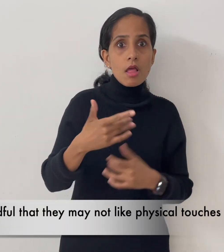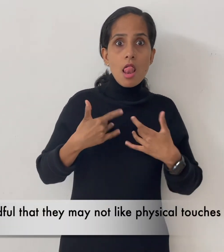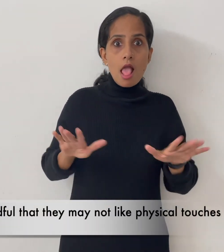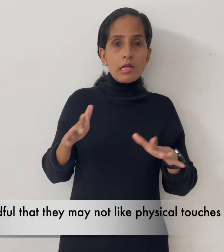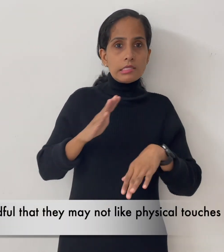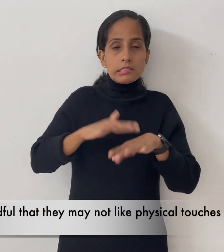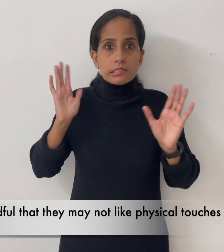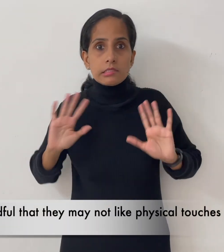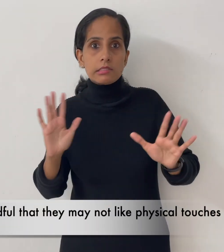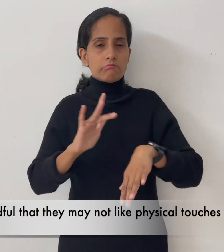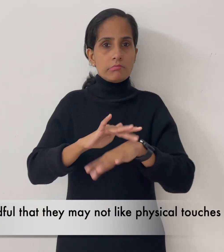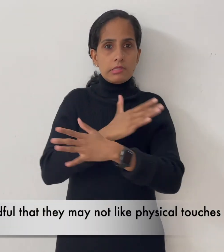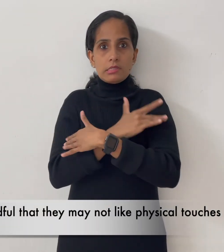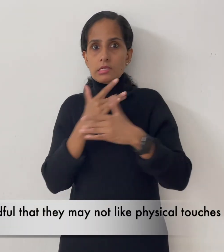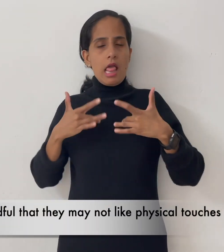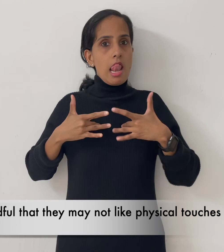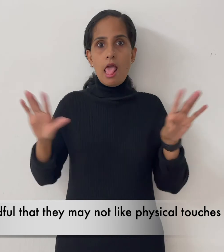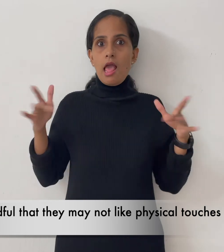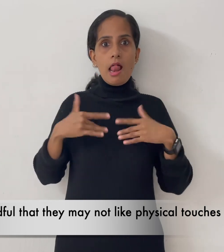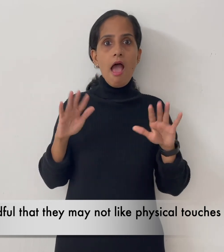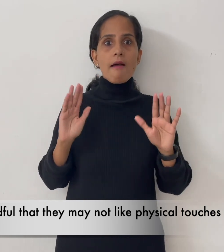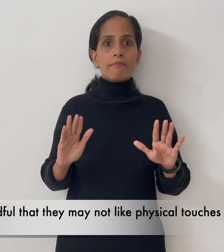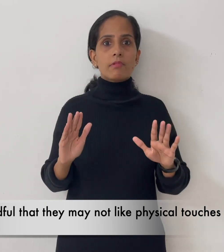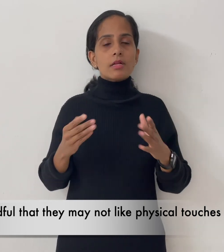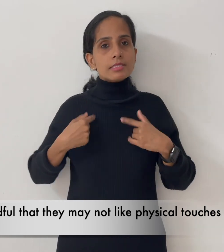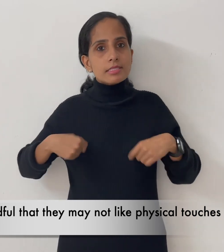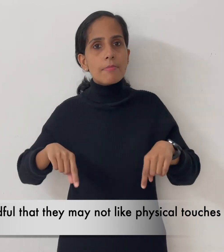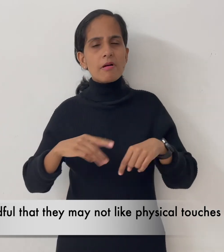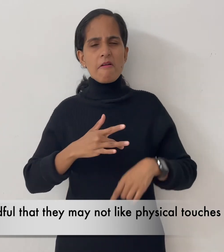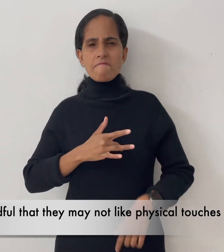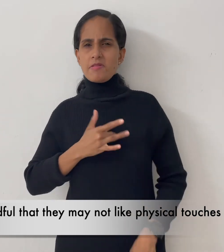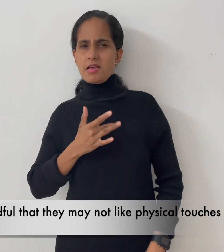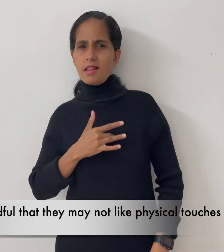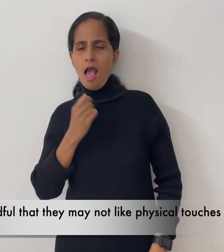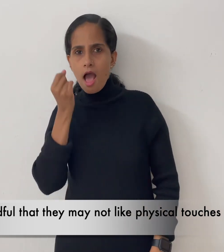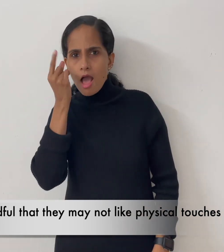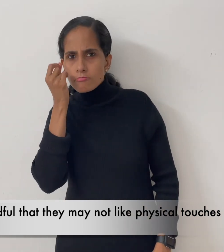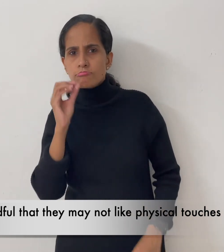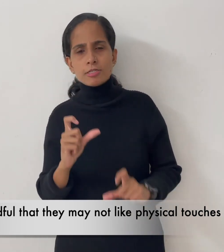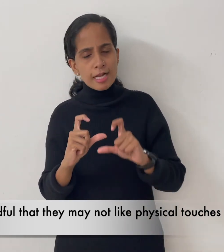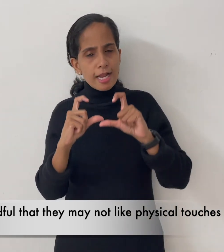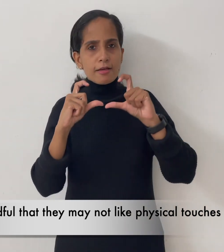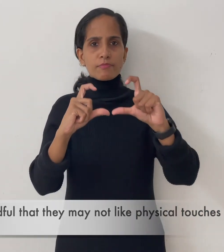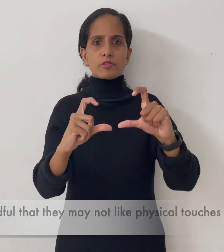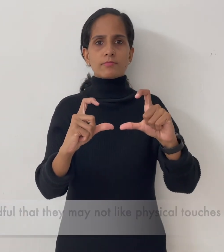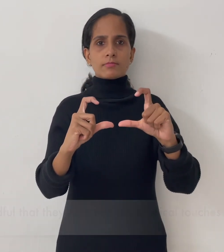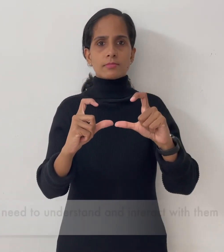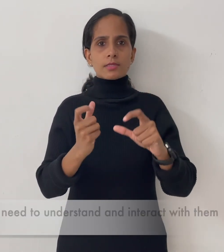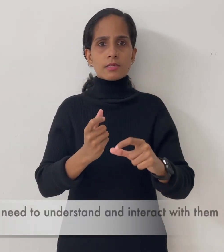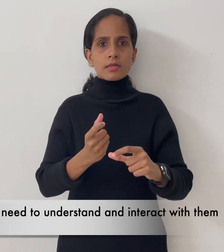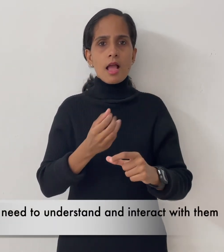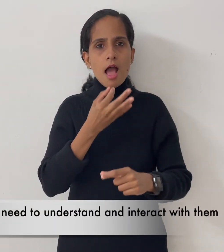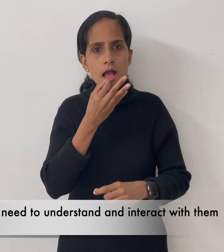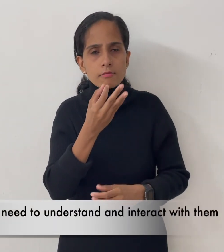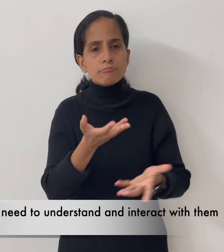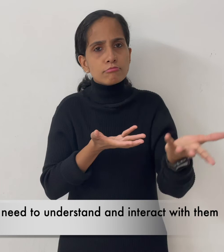To be careful and mindful that they may not like physical touches or handshakes. So we need